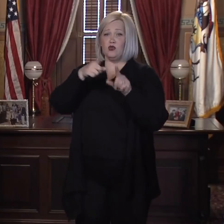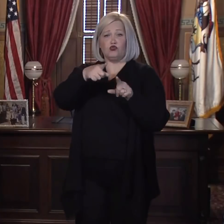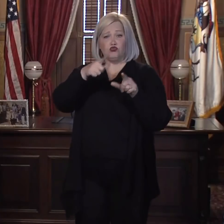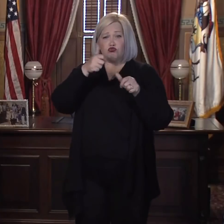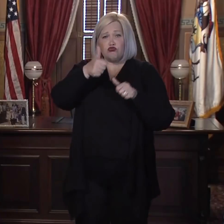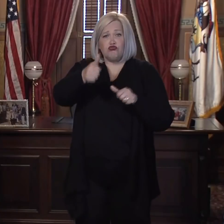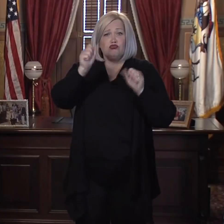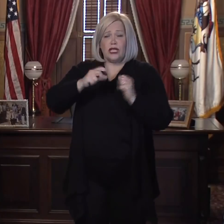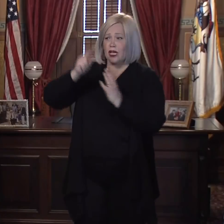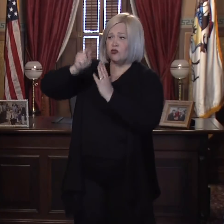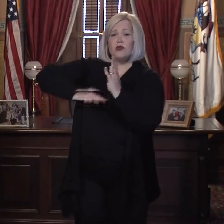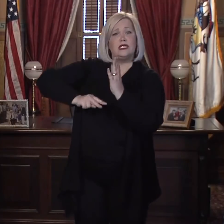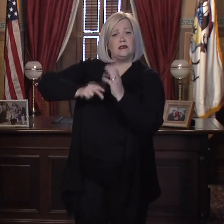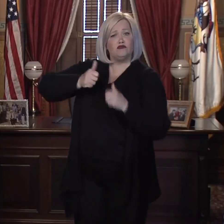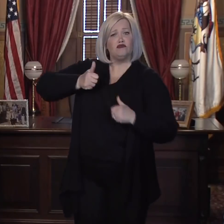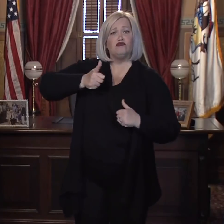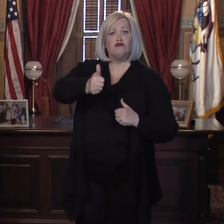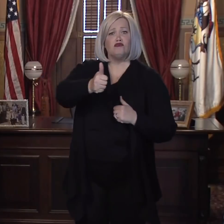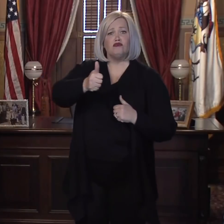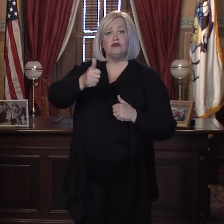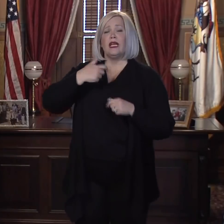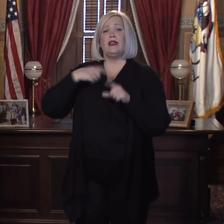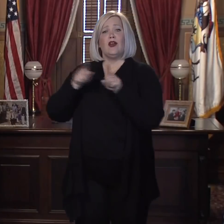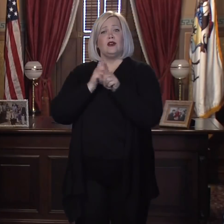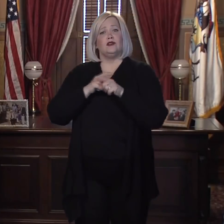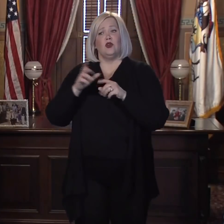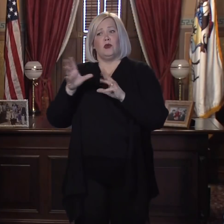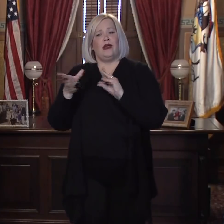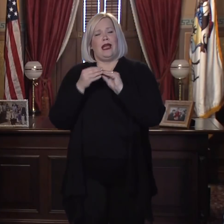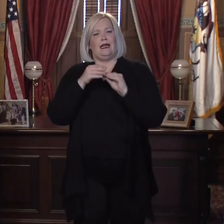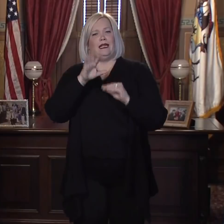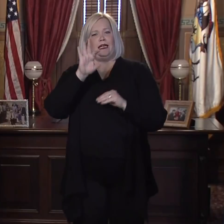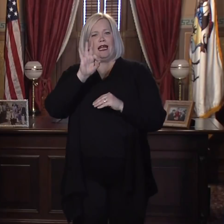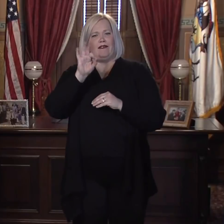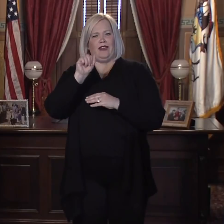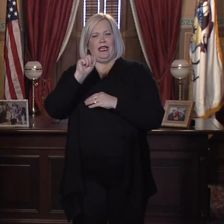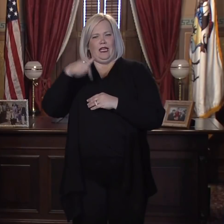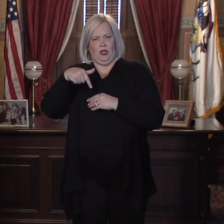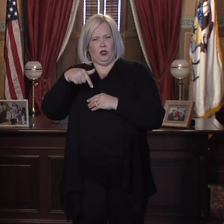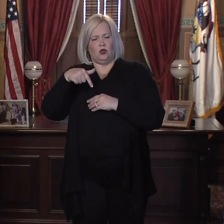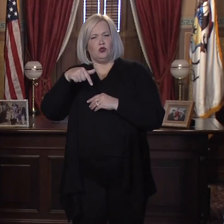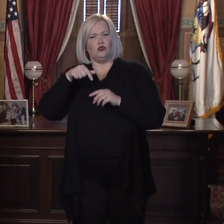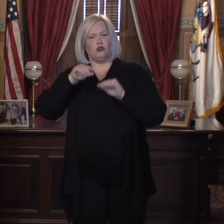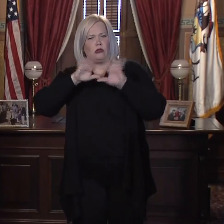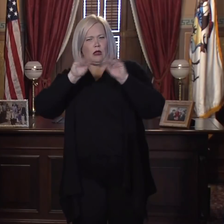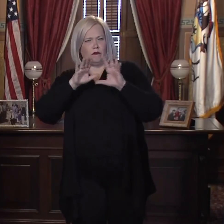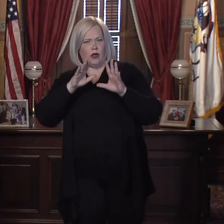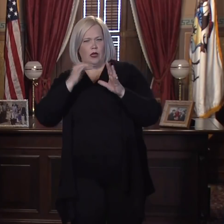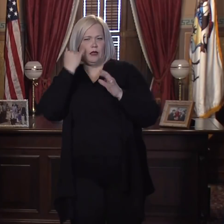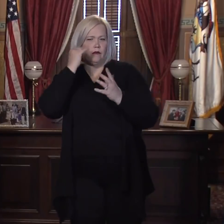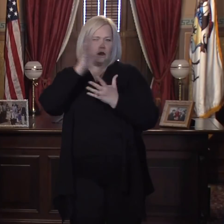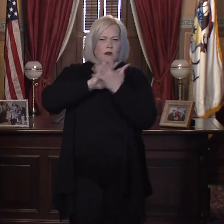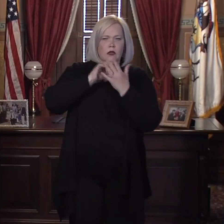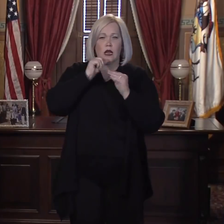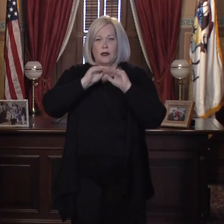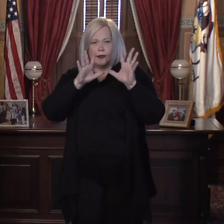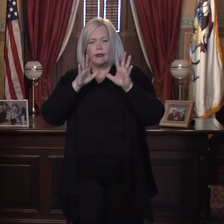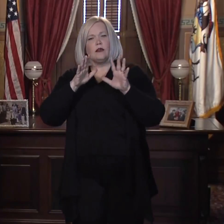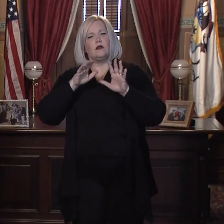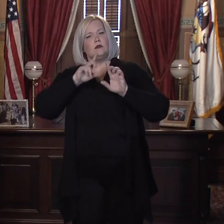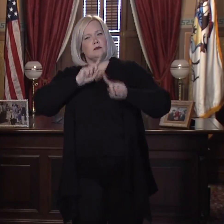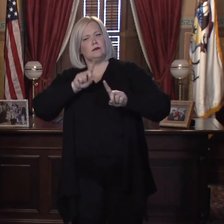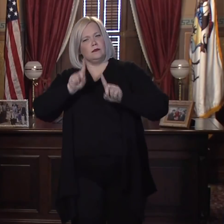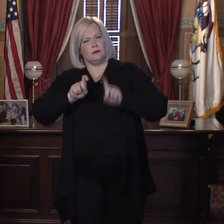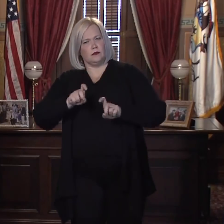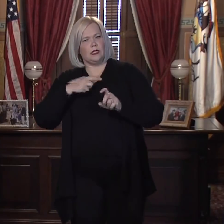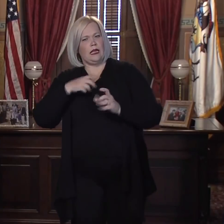we are promulgating frequently asked questions to clarify things where there is confusion. I know that there are a lot of people